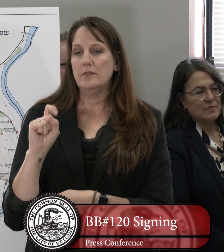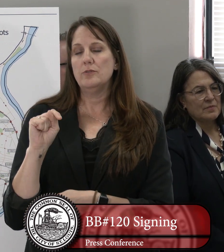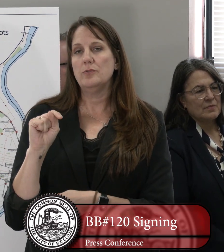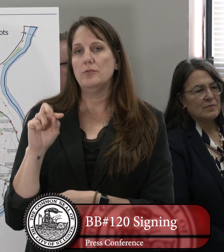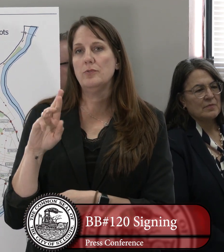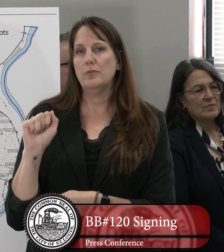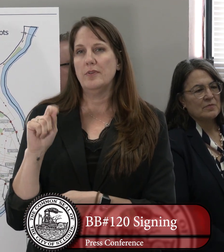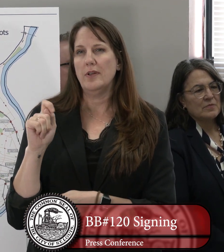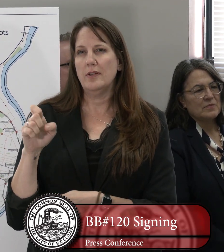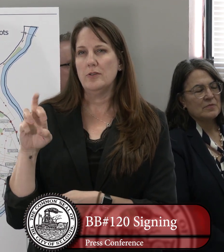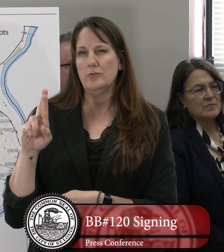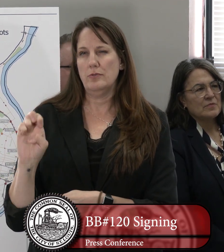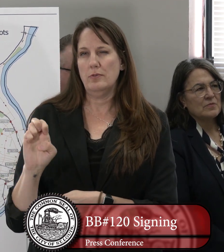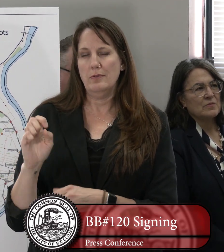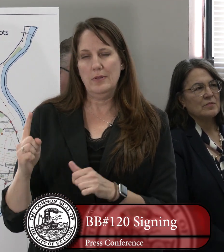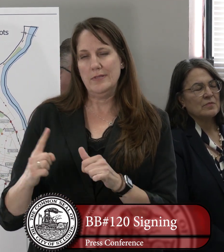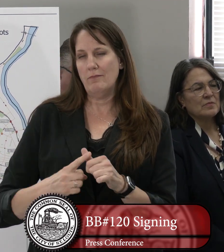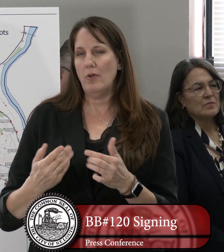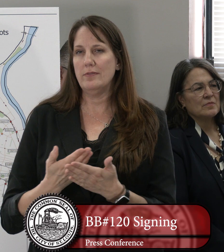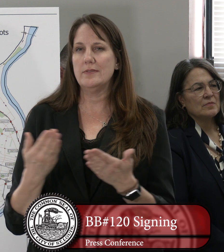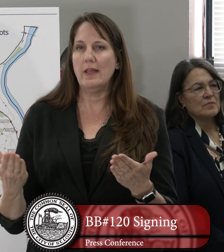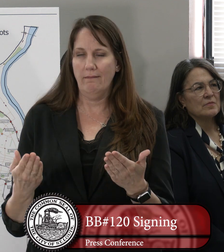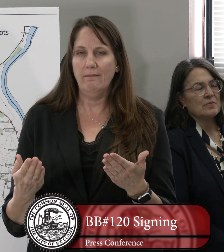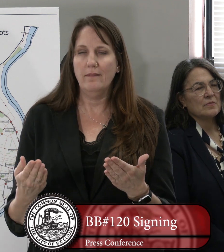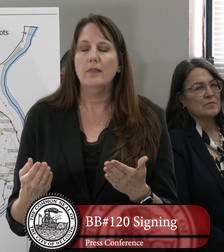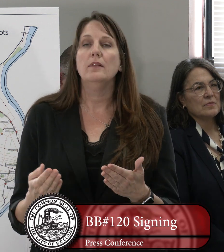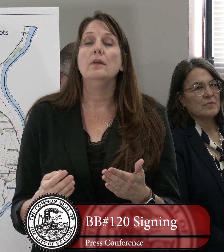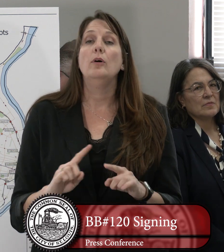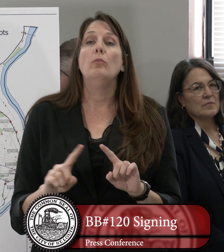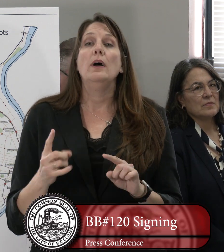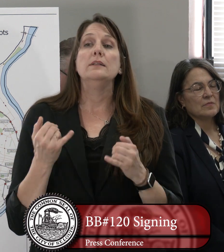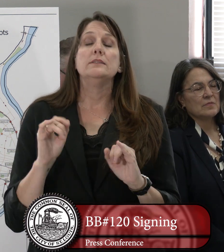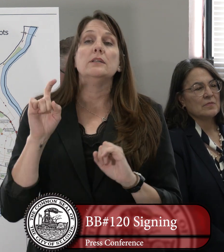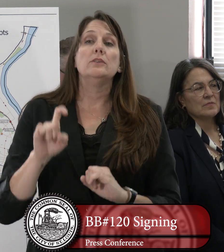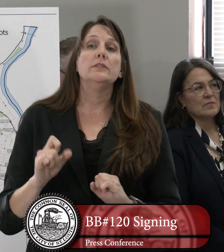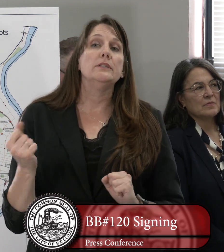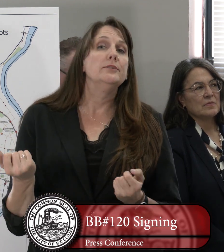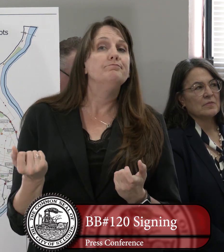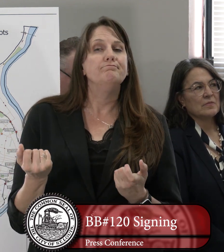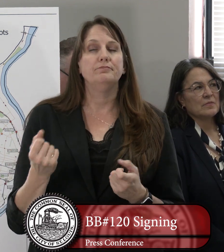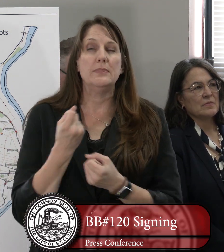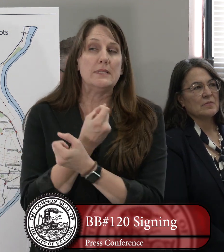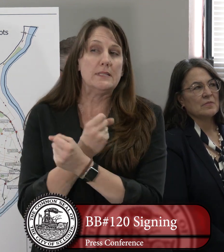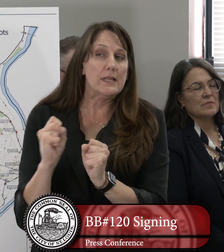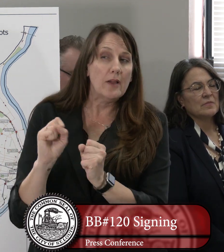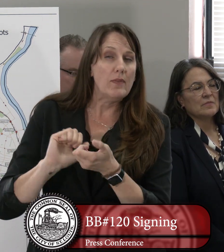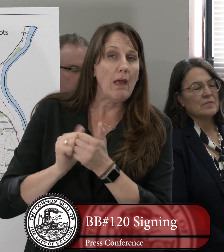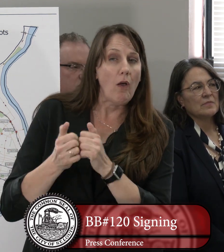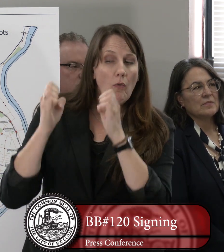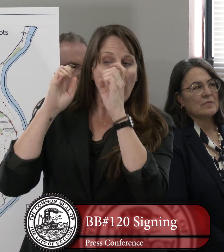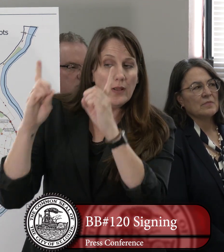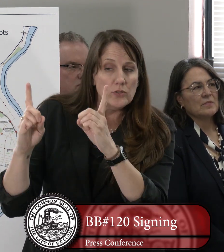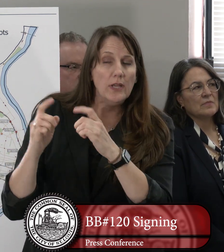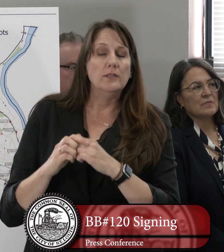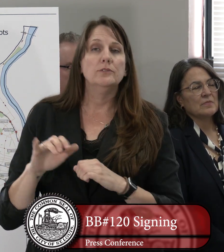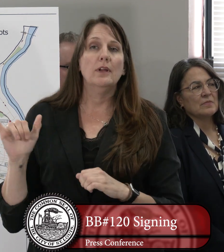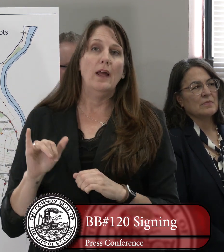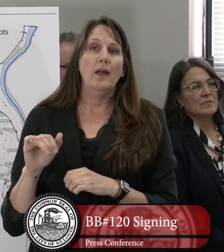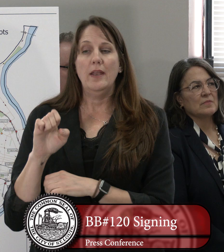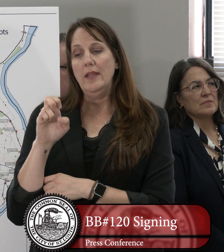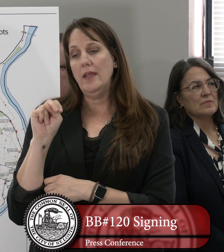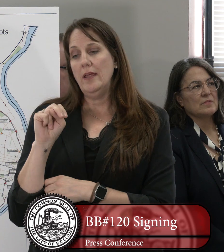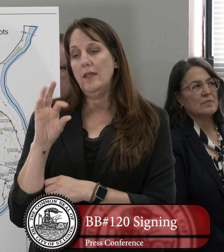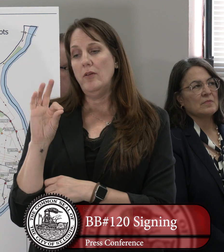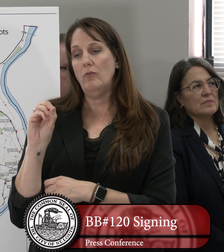streets safer. We also need to address safety through education and enforcement. And I look forward